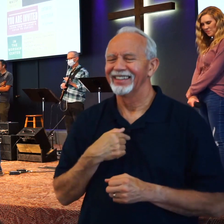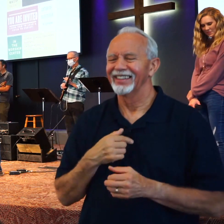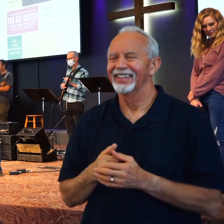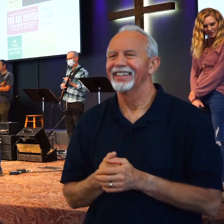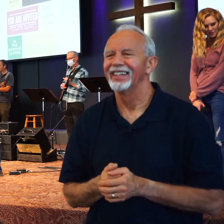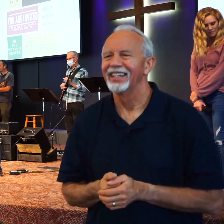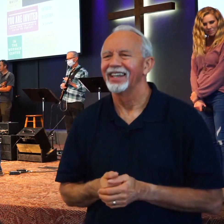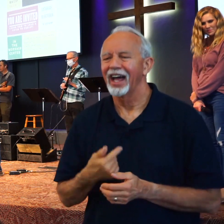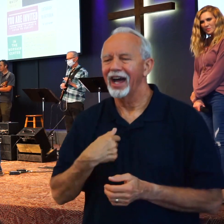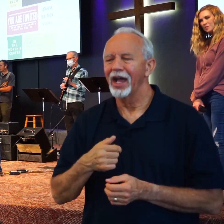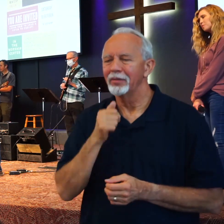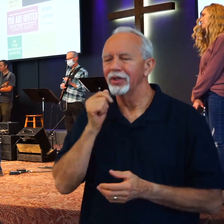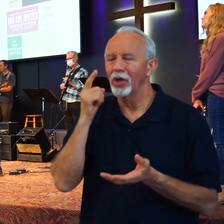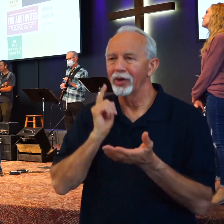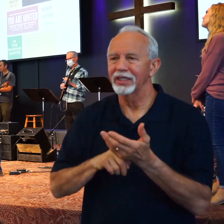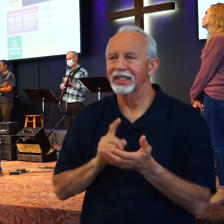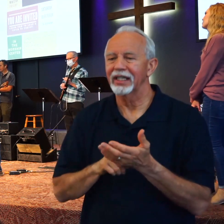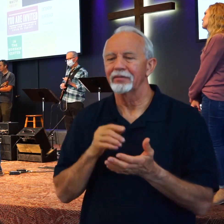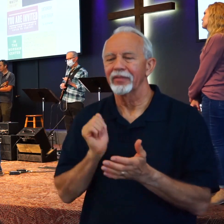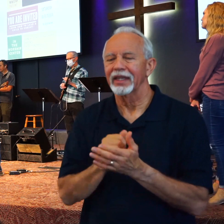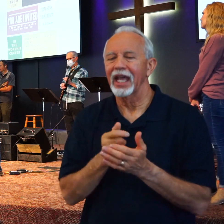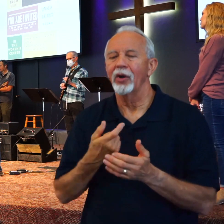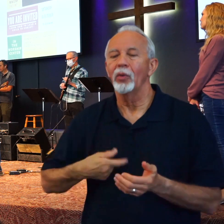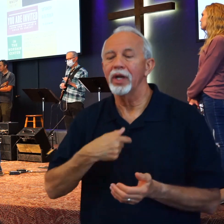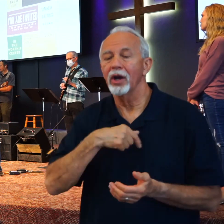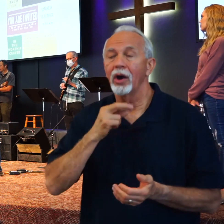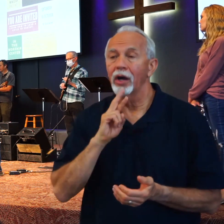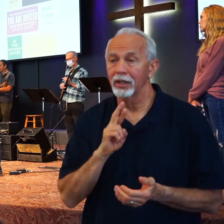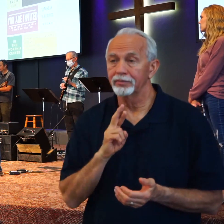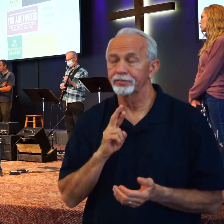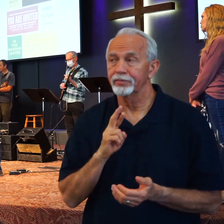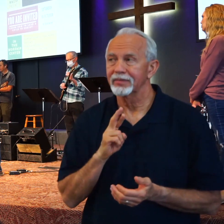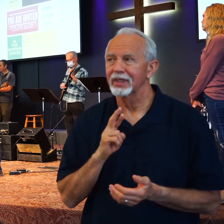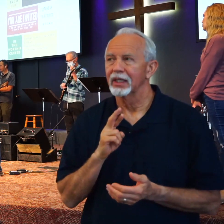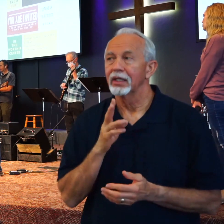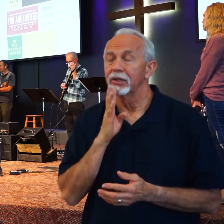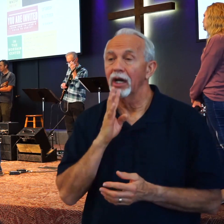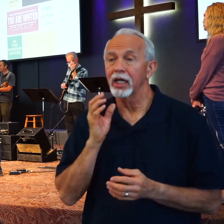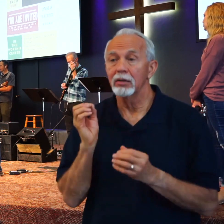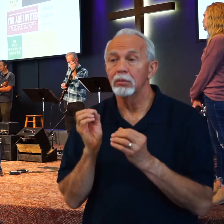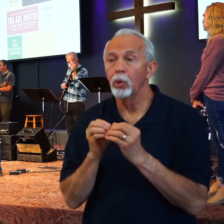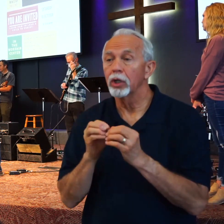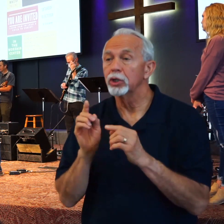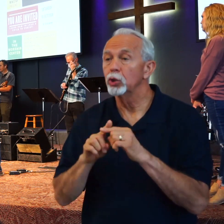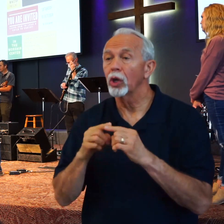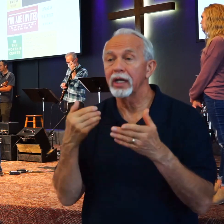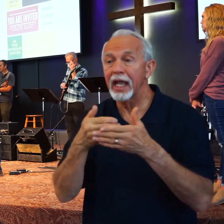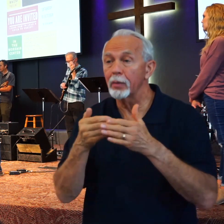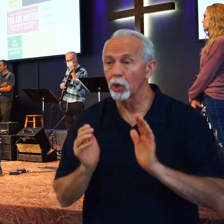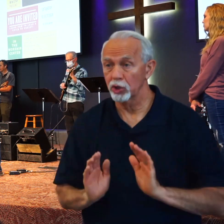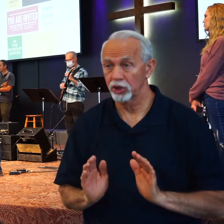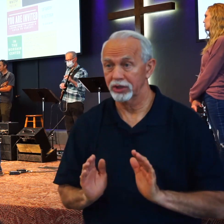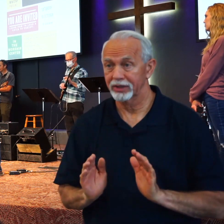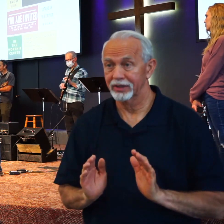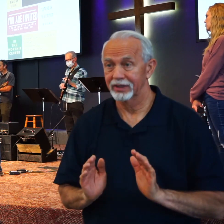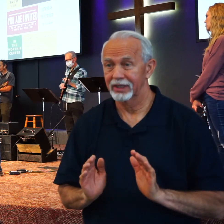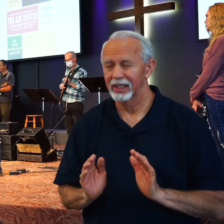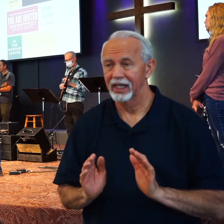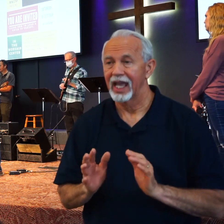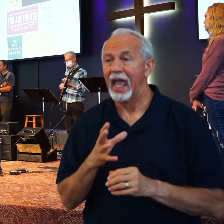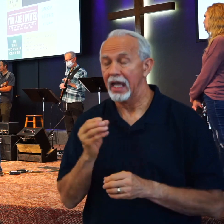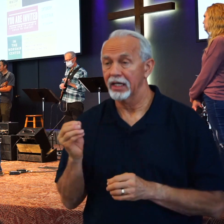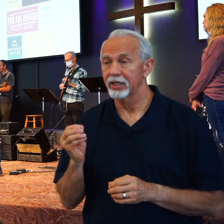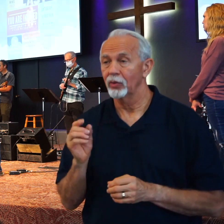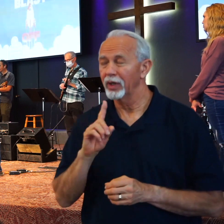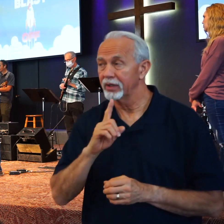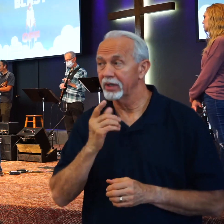But I am noticing that we are talking more to our neighbors. And